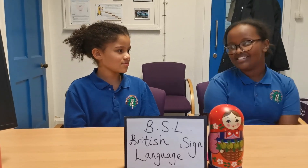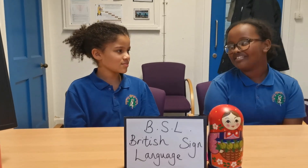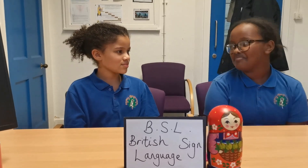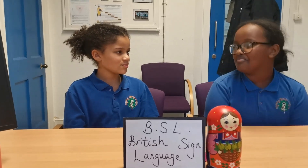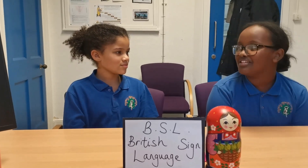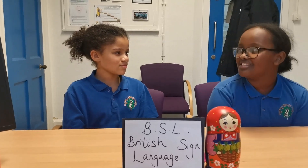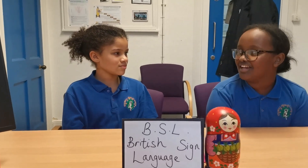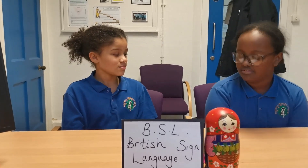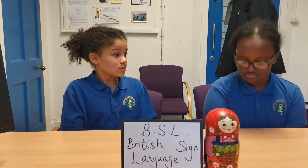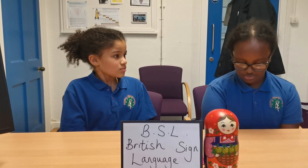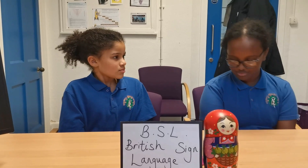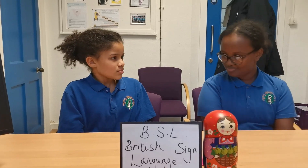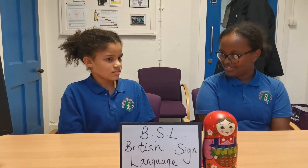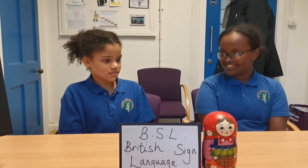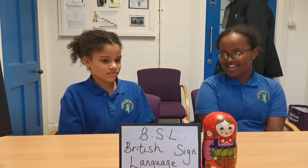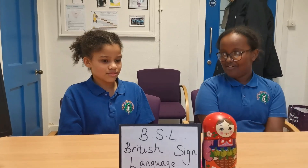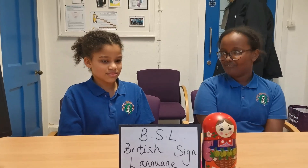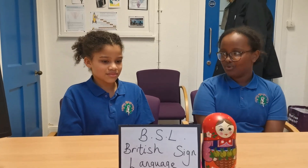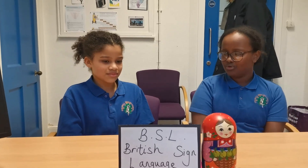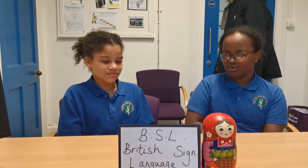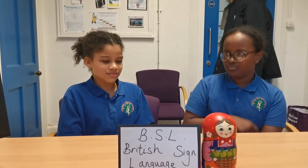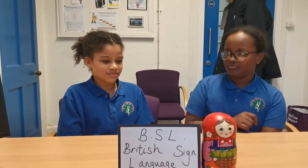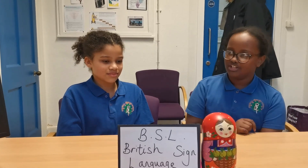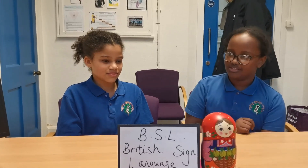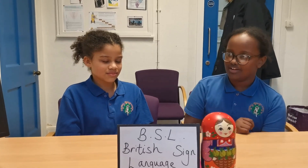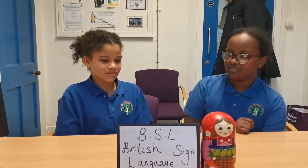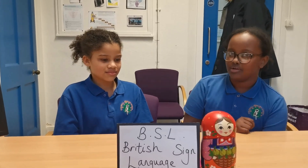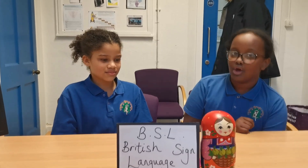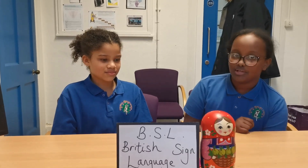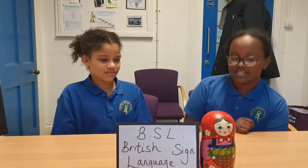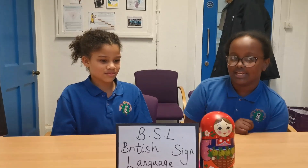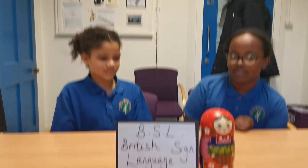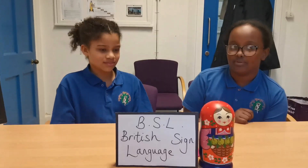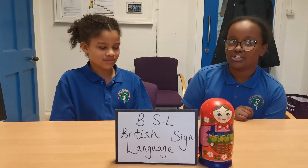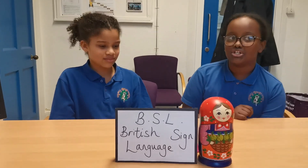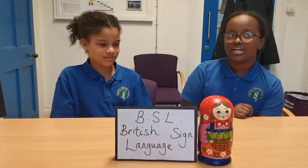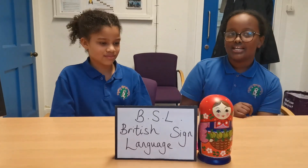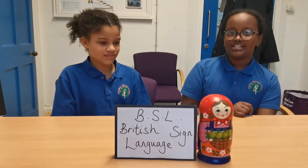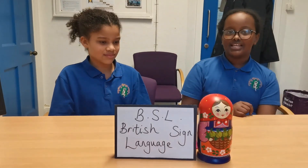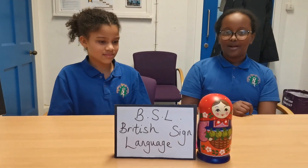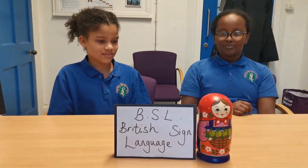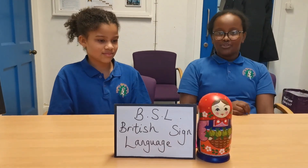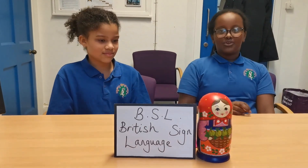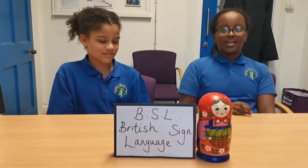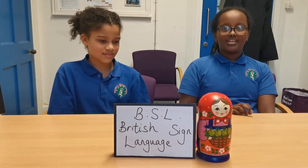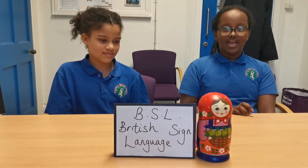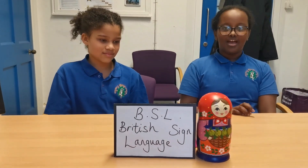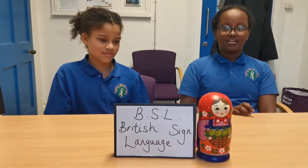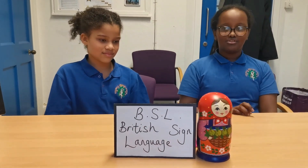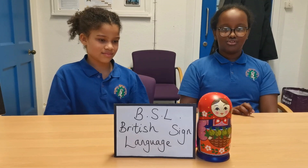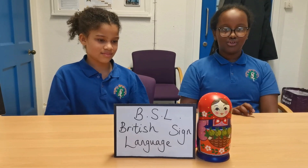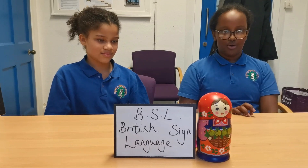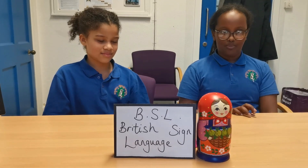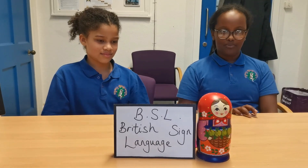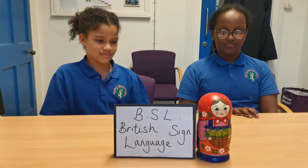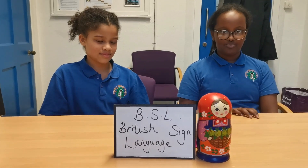thing about being deaf, or not really deaf, but knowing sign language, is that you can get a job of